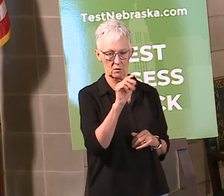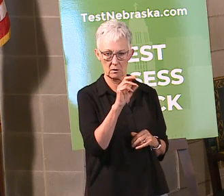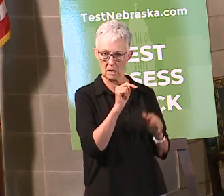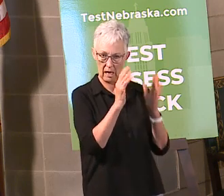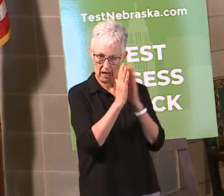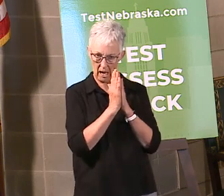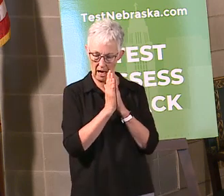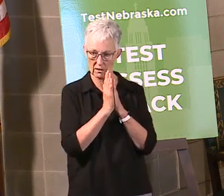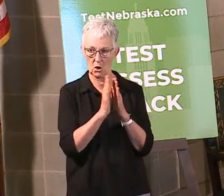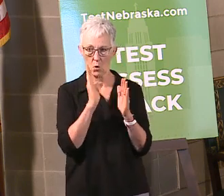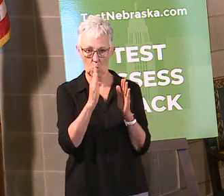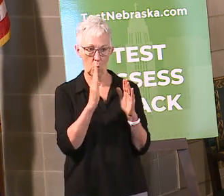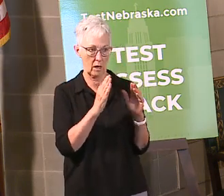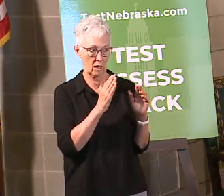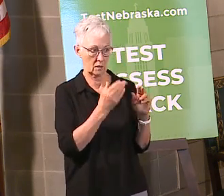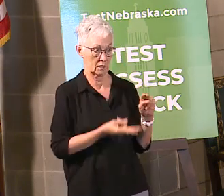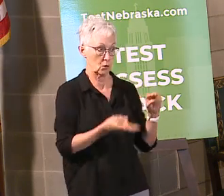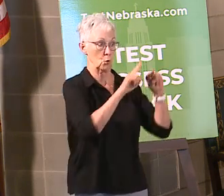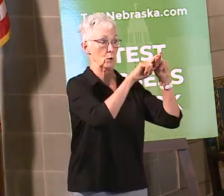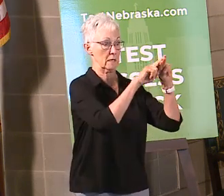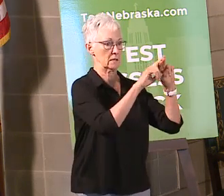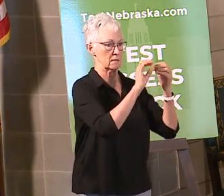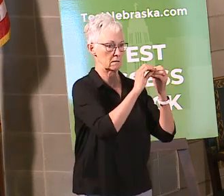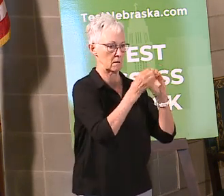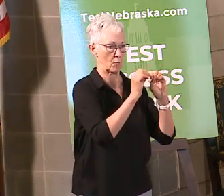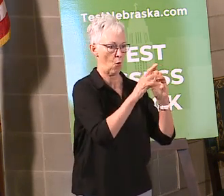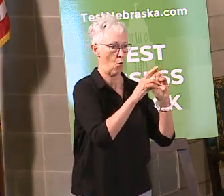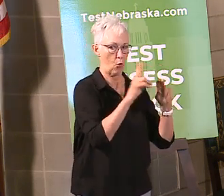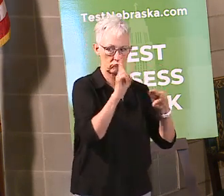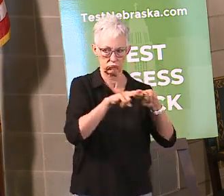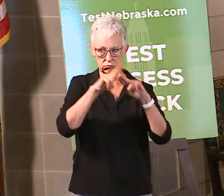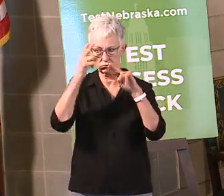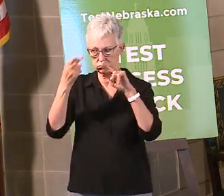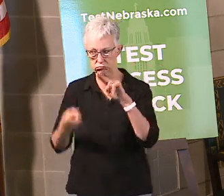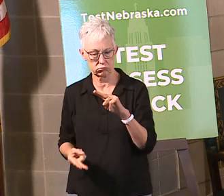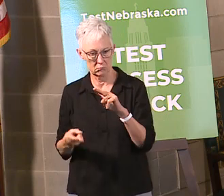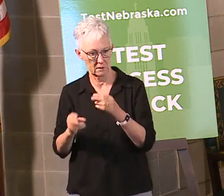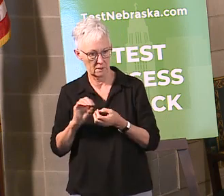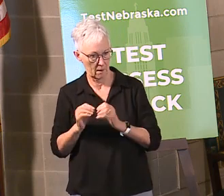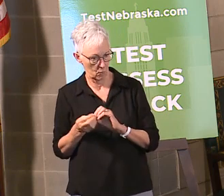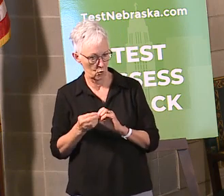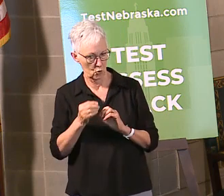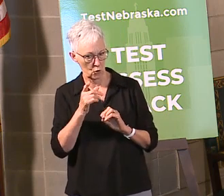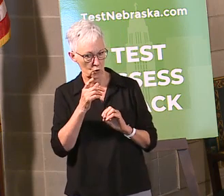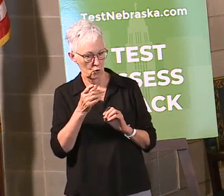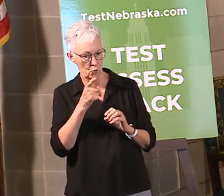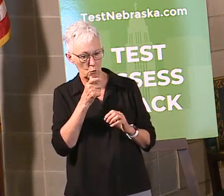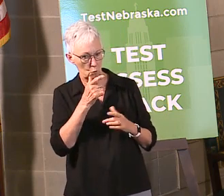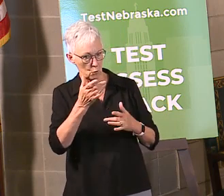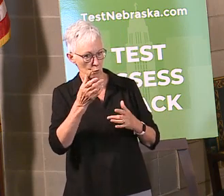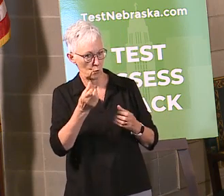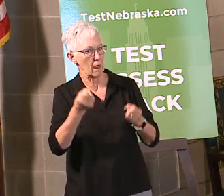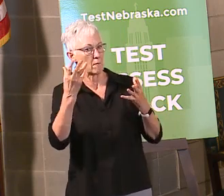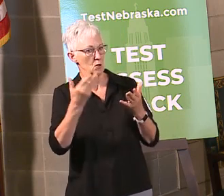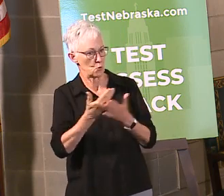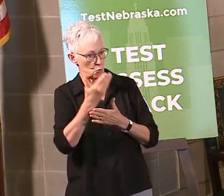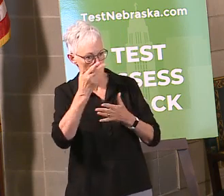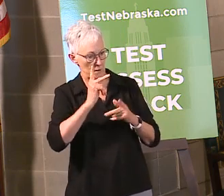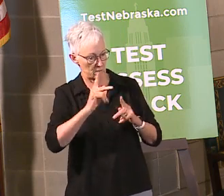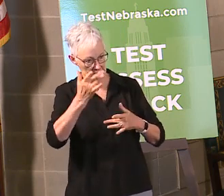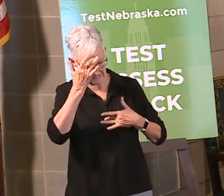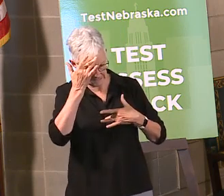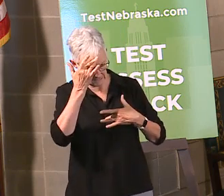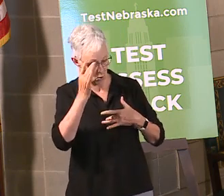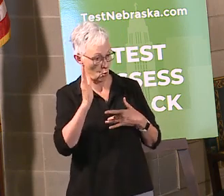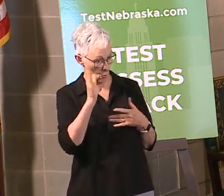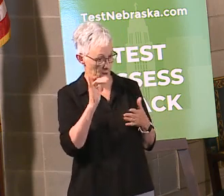will a spike or decline in coronavirus cases then lead to a different decision with regard to loosening the